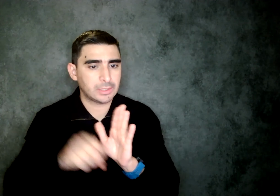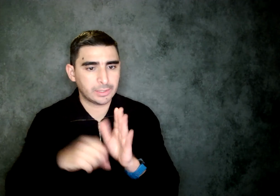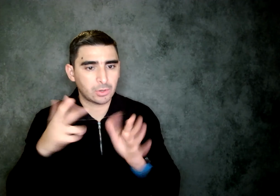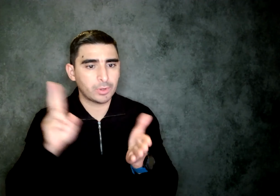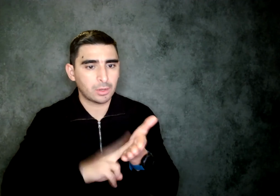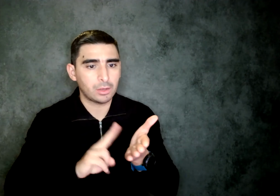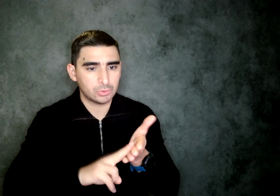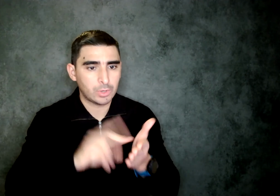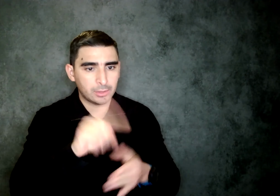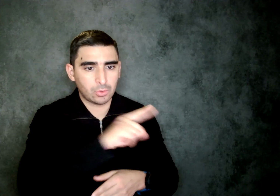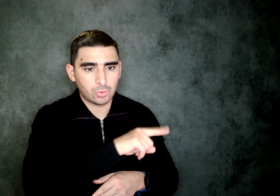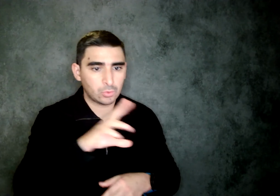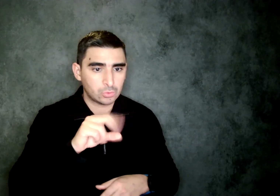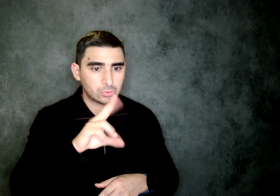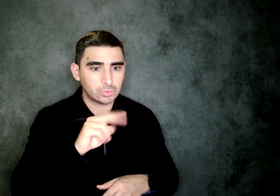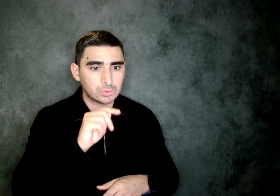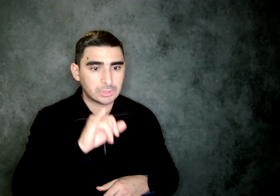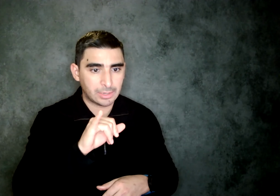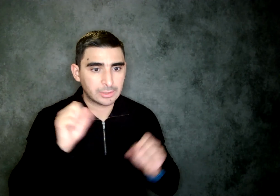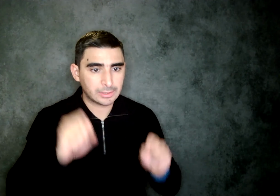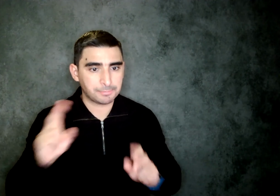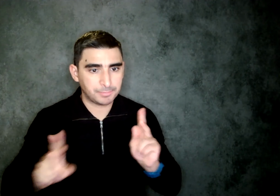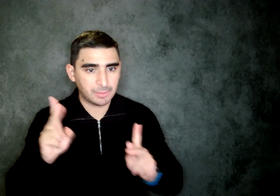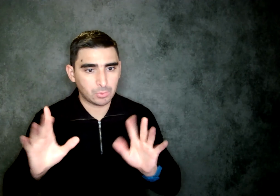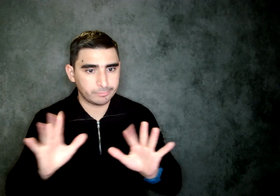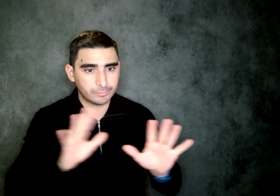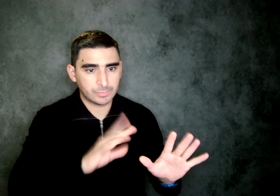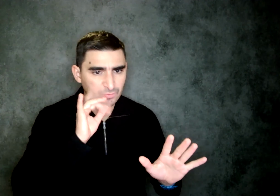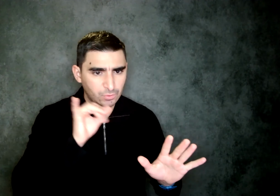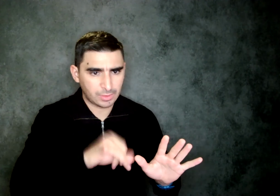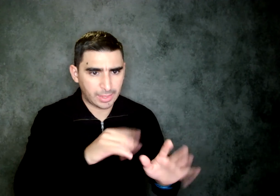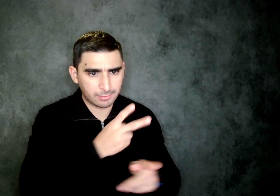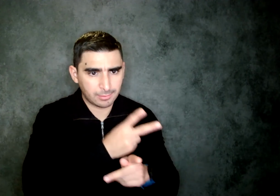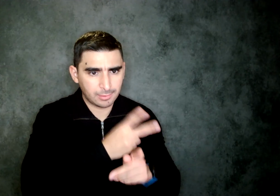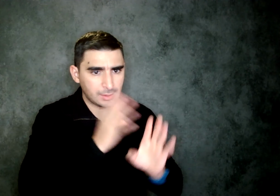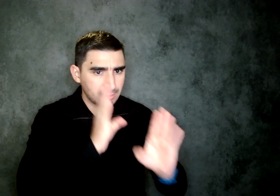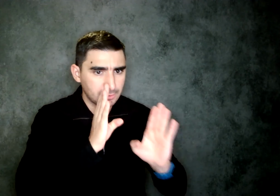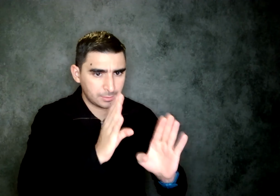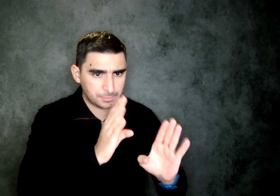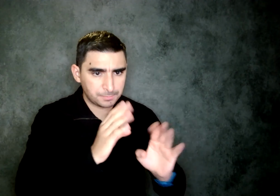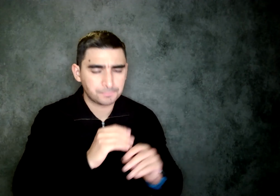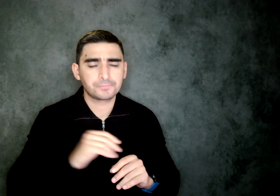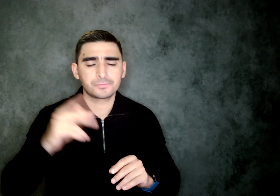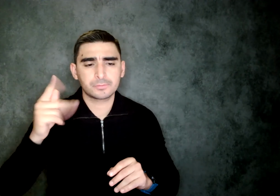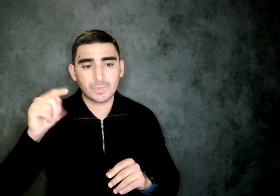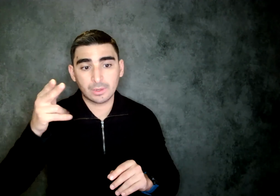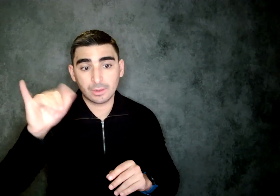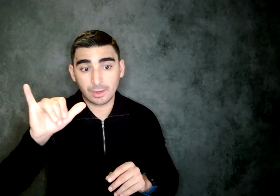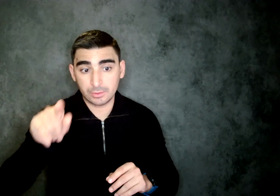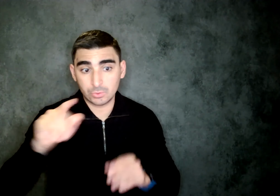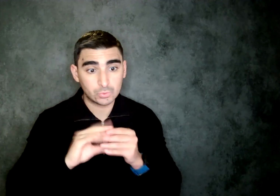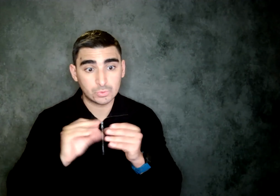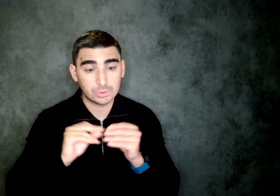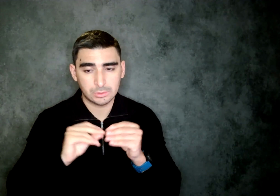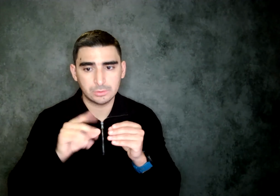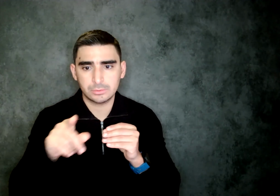our county residents can utilize for that level of care. I think, Kathy, what you're talking about is something is in addition to